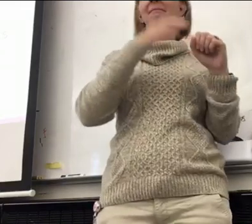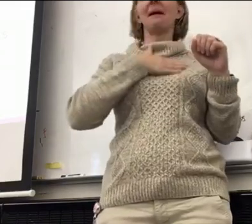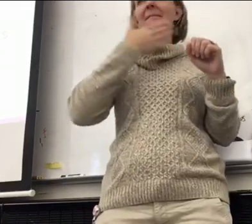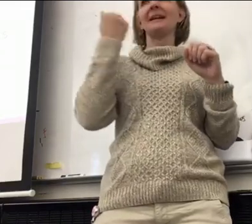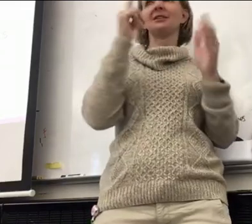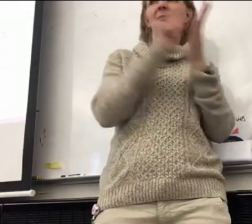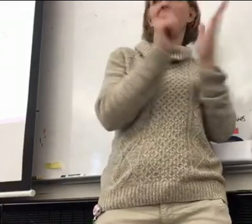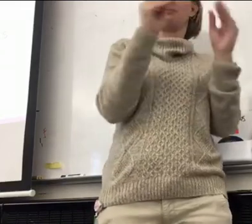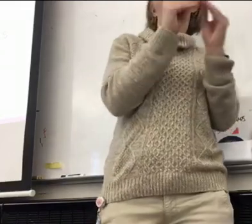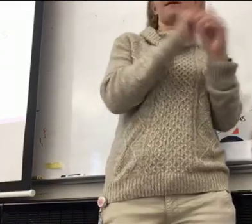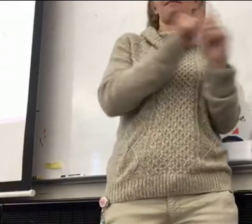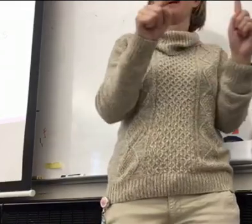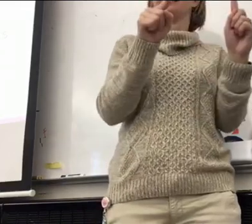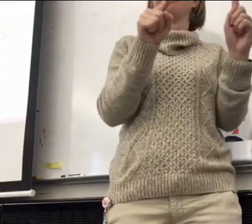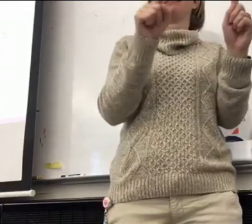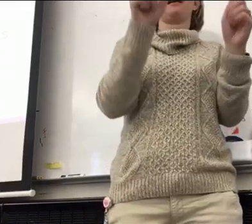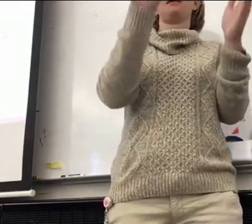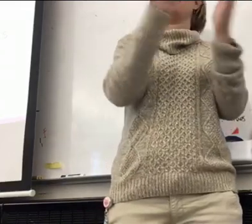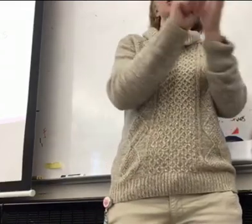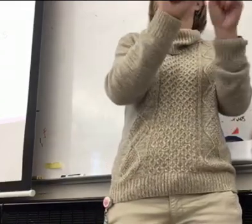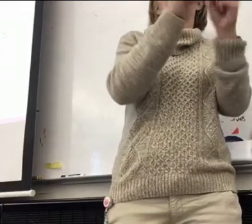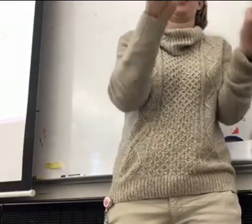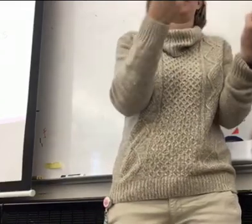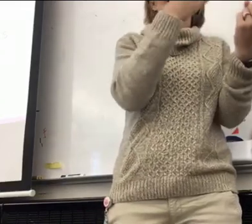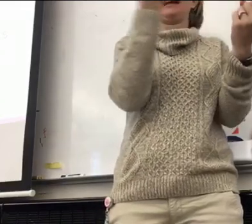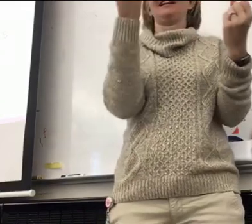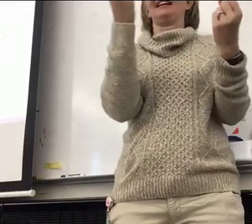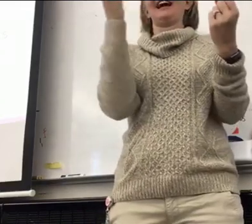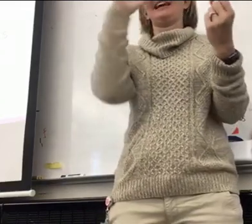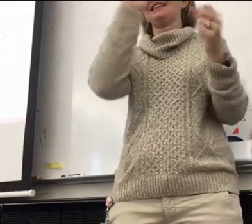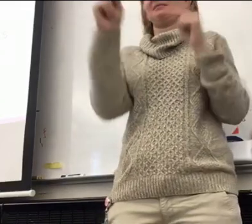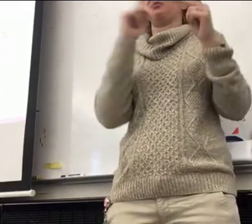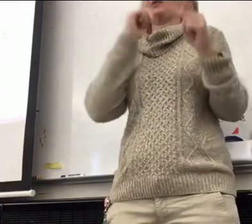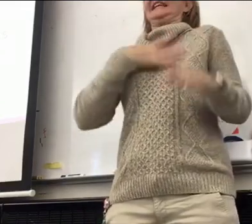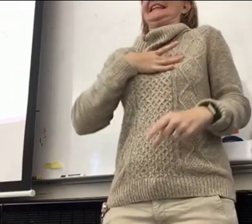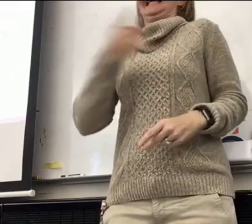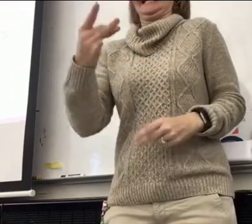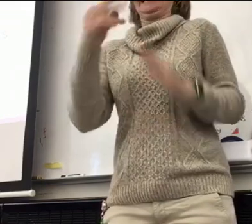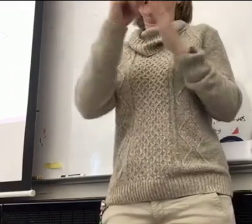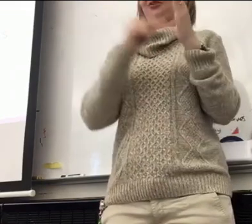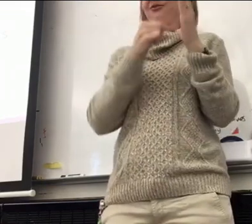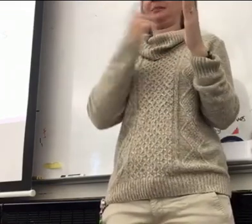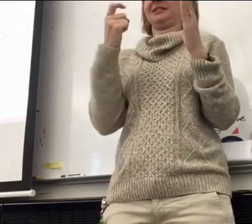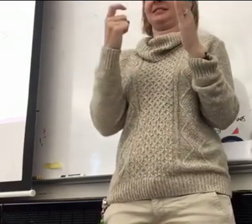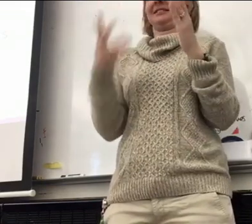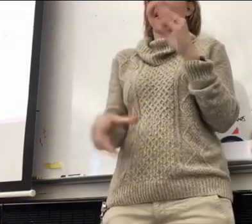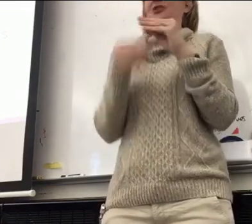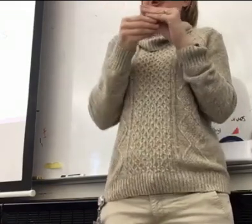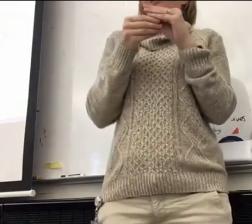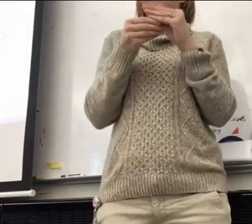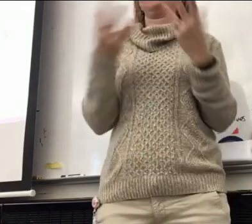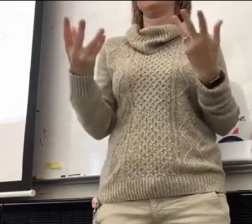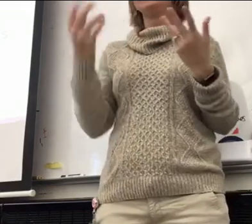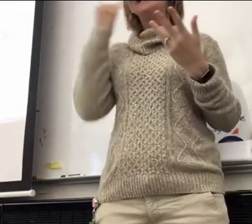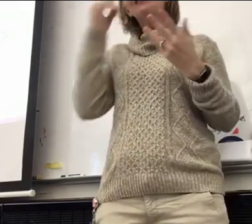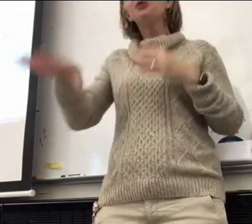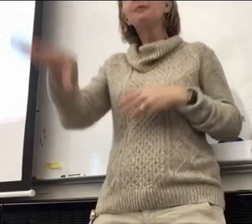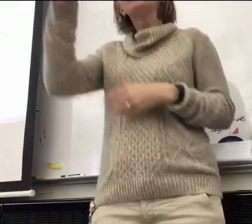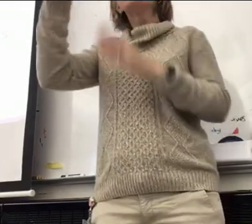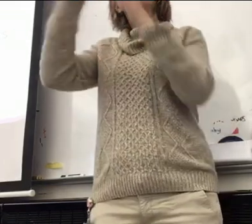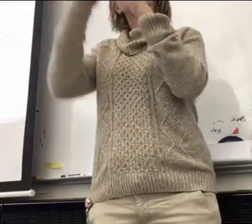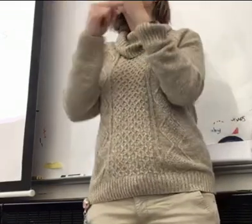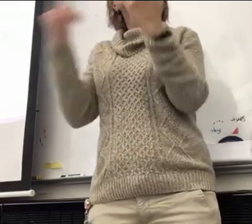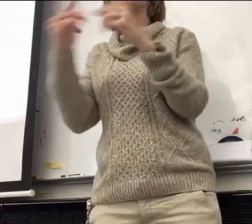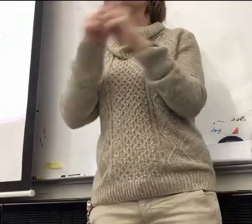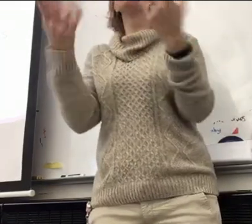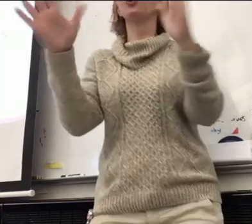off, but again, apparently people really like these notes because they took a ton of extra. If anybody picked up notes today, by the way,